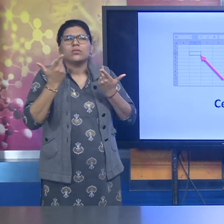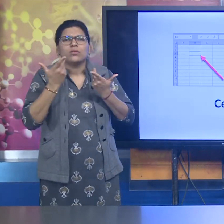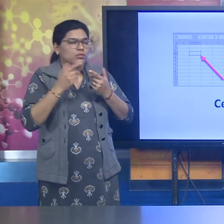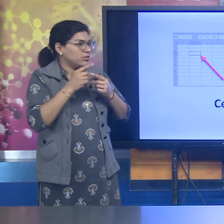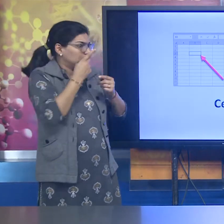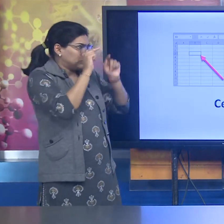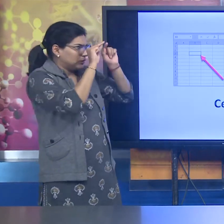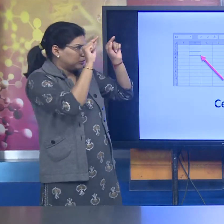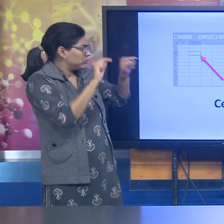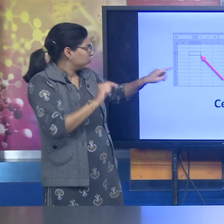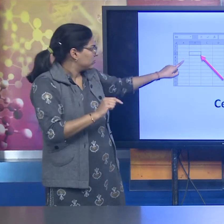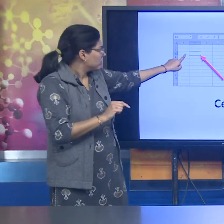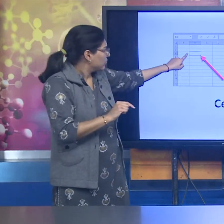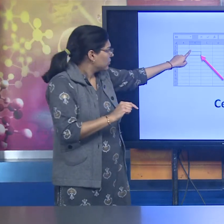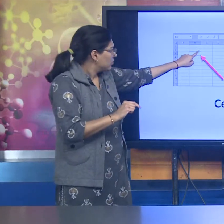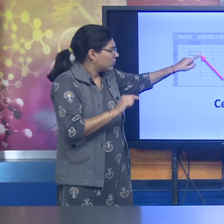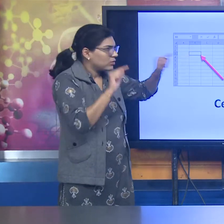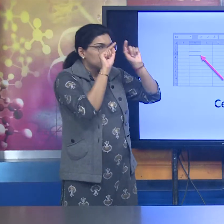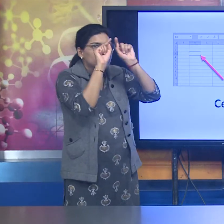Cell is related to